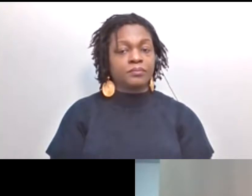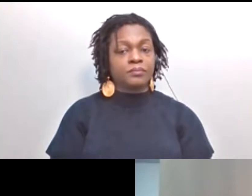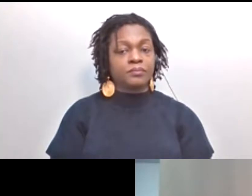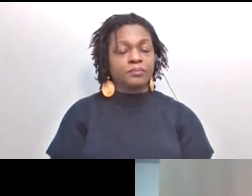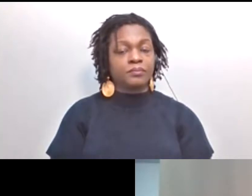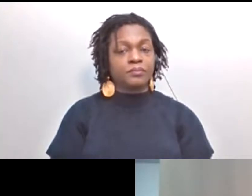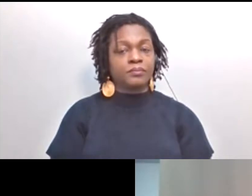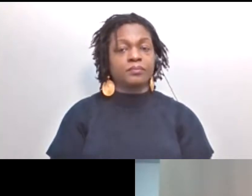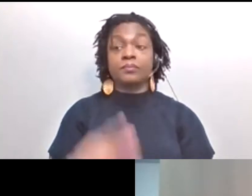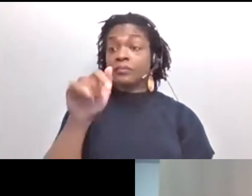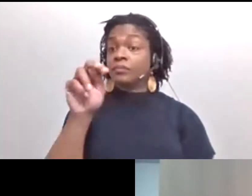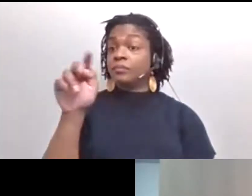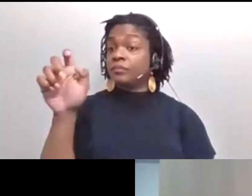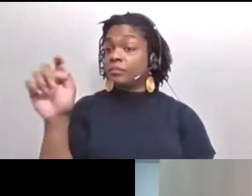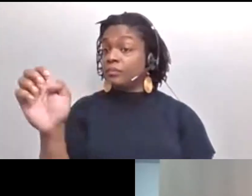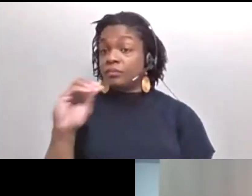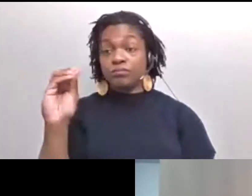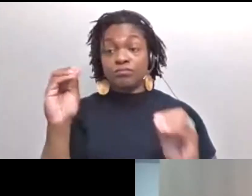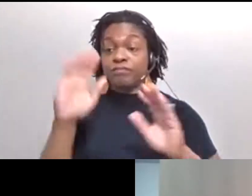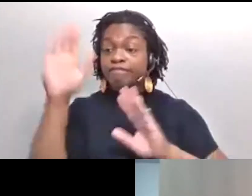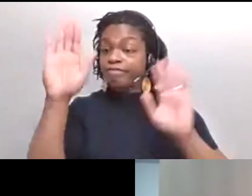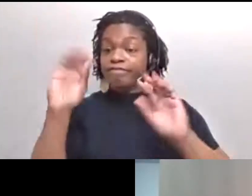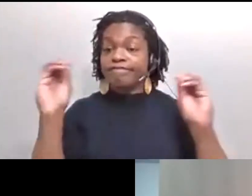So Lynette, I don't see any hand raised.